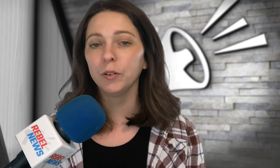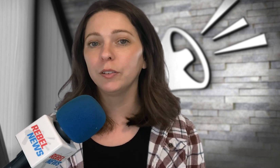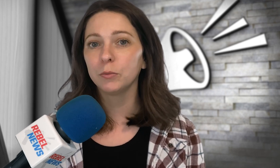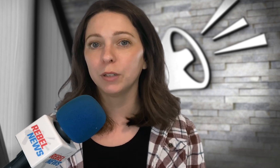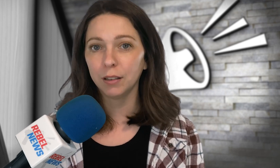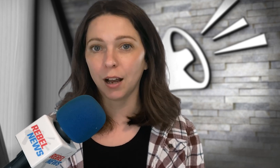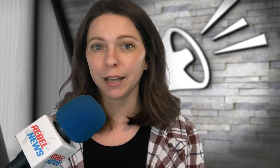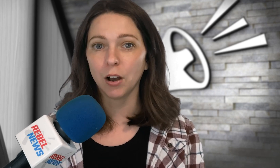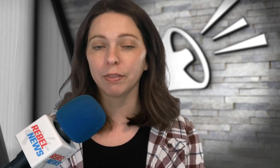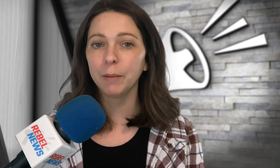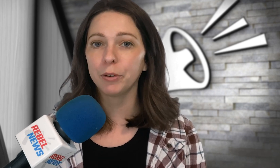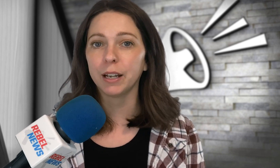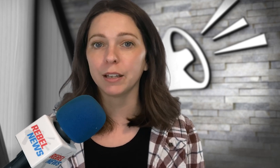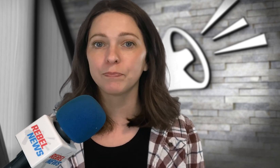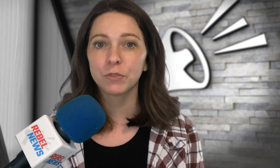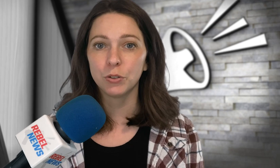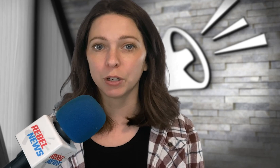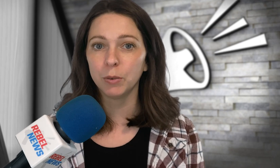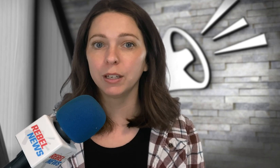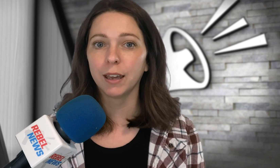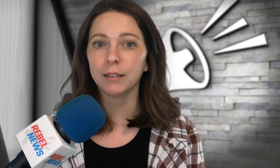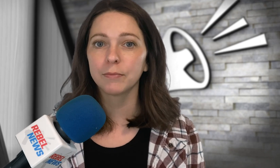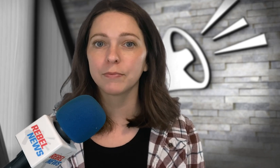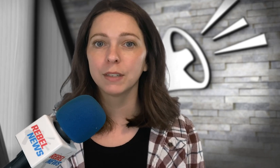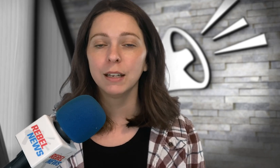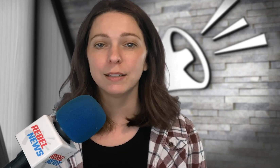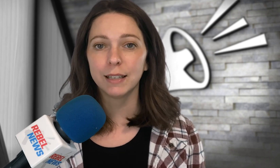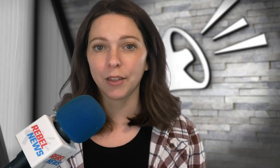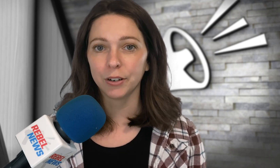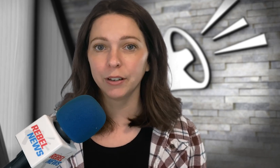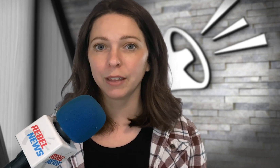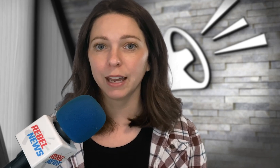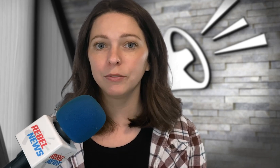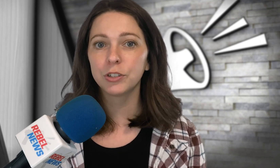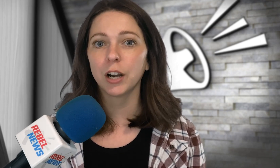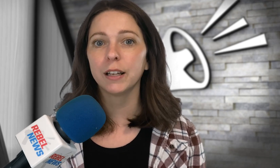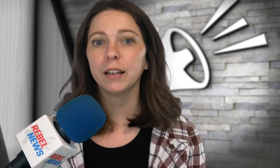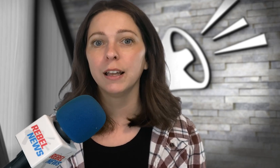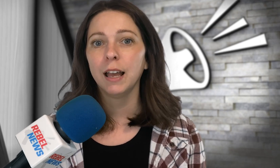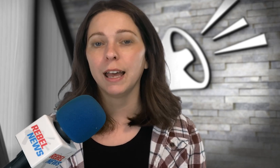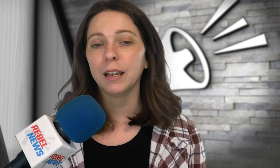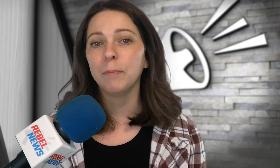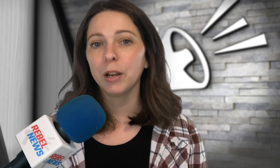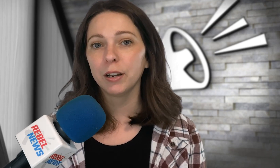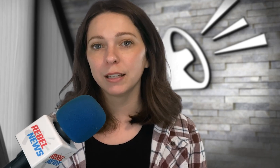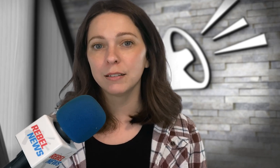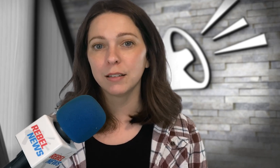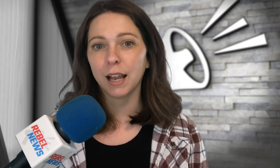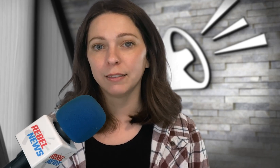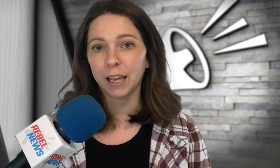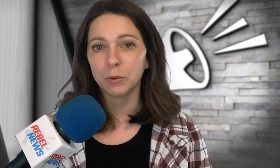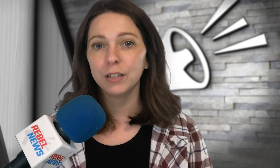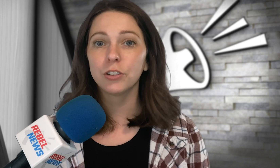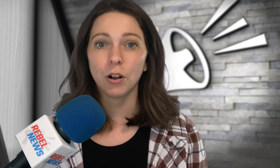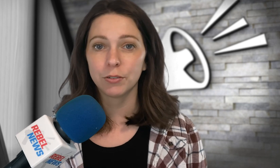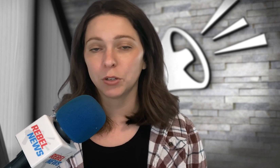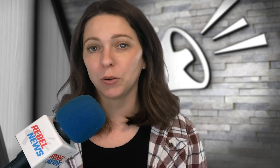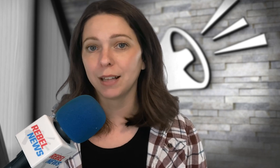rely on lip reading to communicate. Together, they have started an American Sign Language, also known as